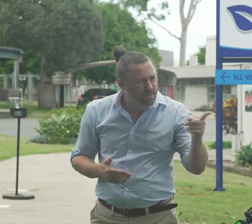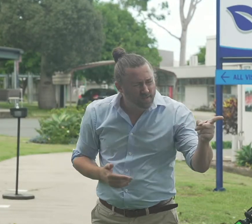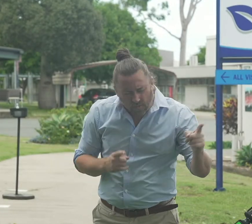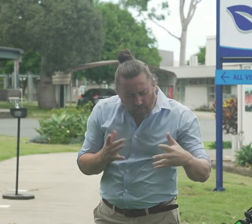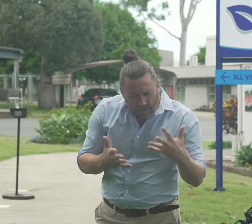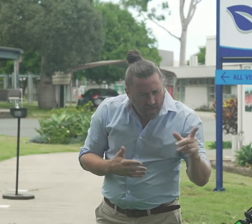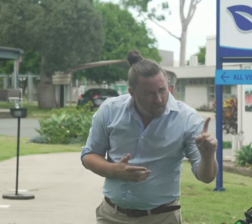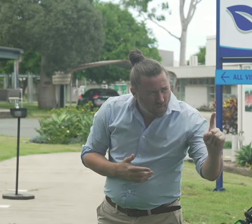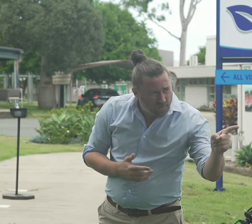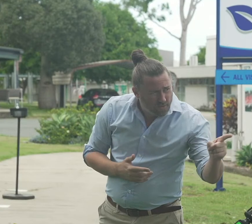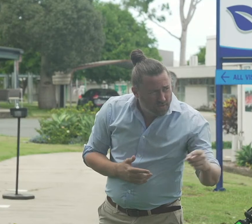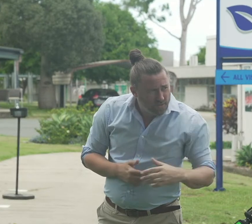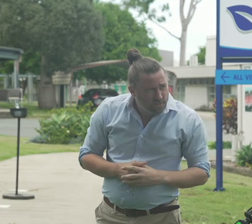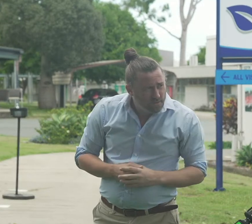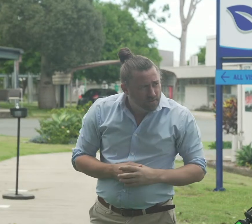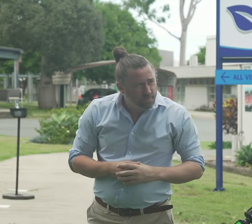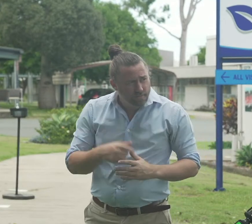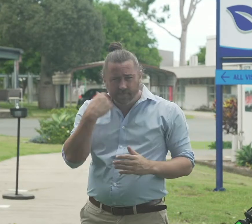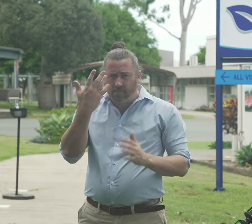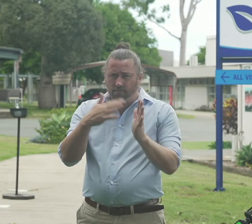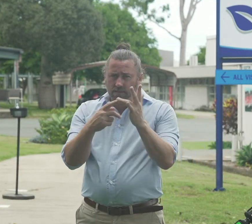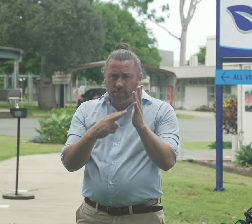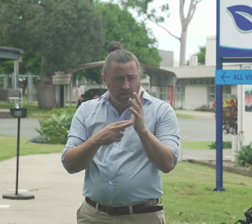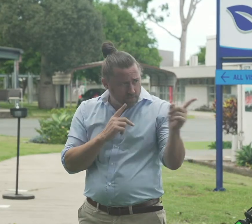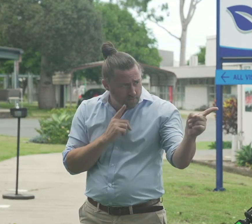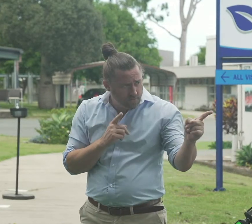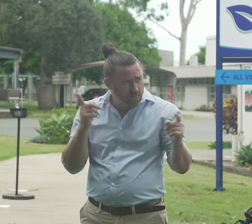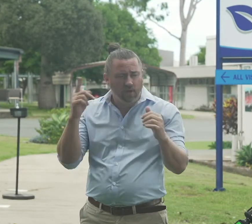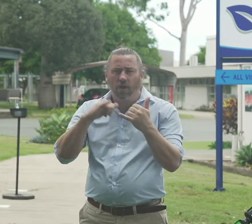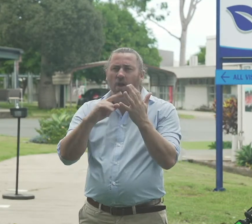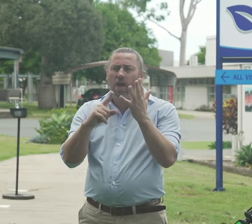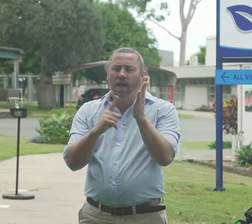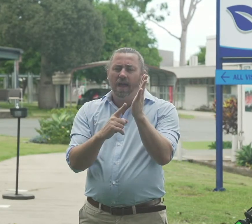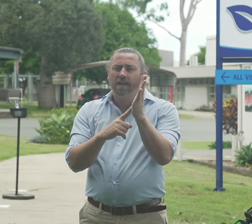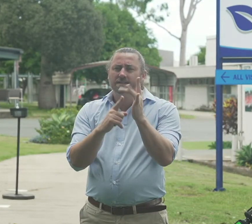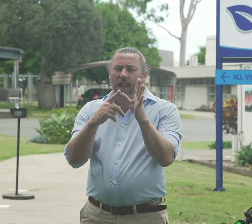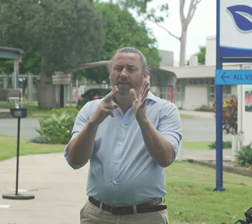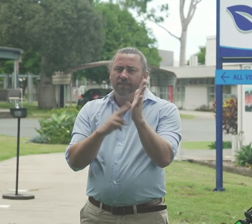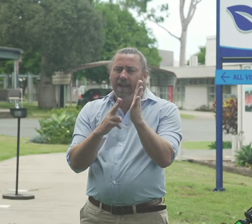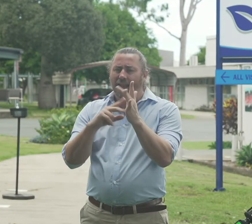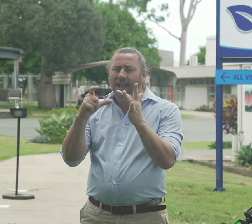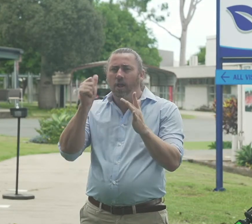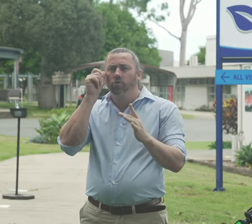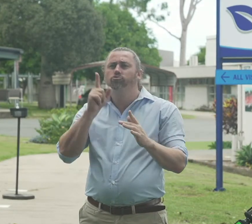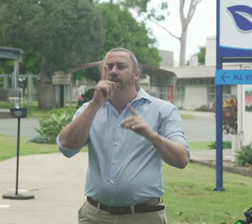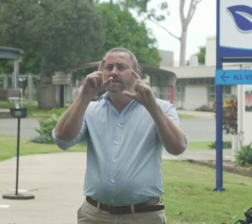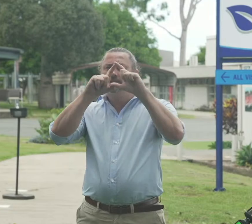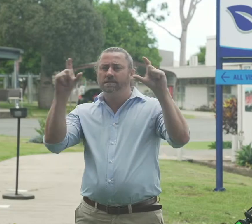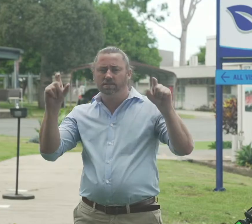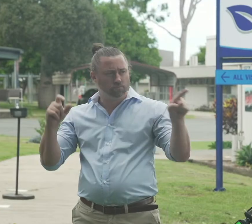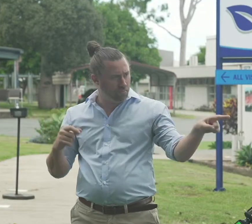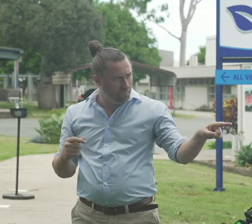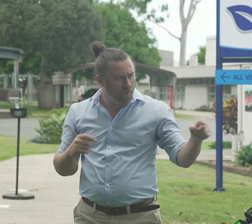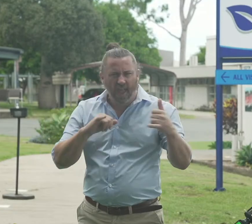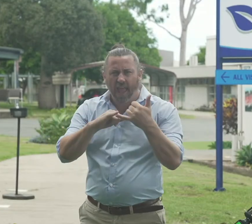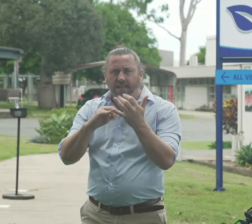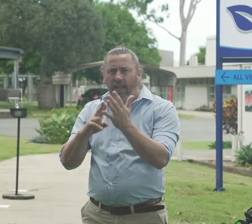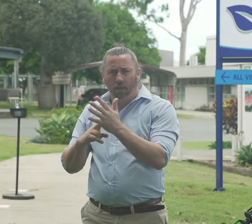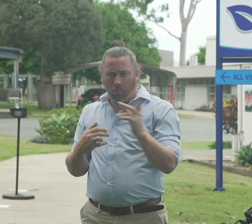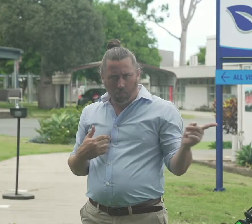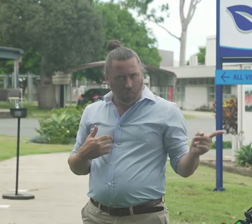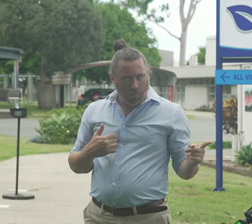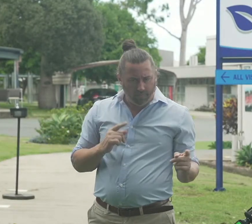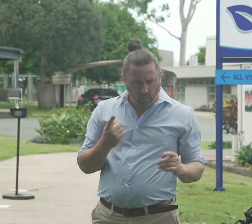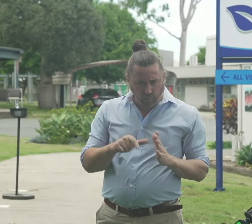required for private testing clinics. Private testing clinics from Monday, is that right? At Sullivan, Nicolaides, some of those places? I have to admit I had not heard that, so that's news